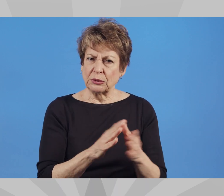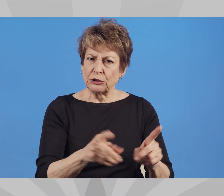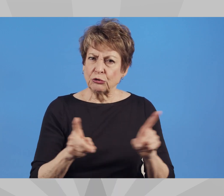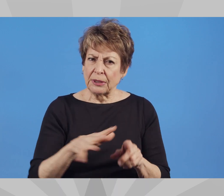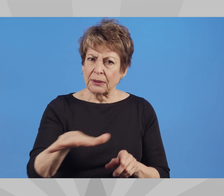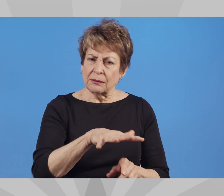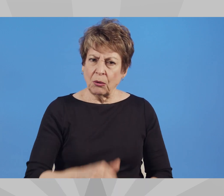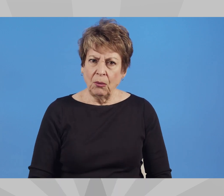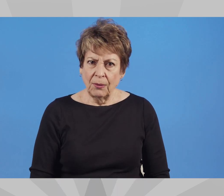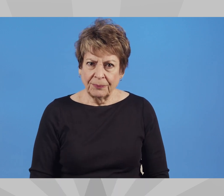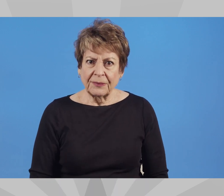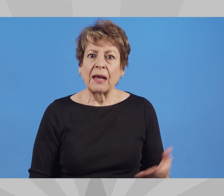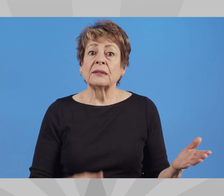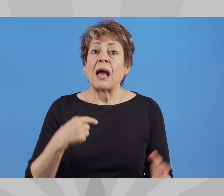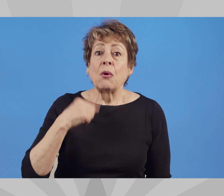rights.